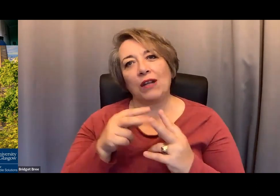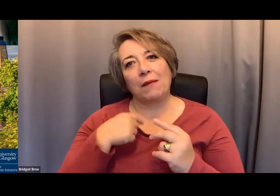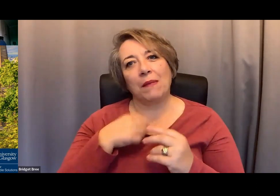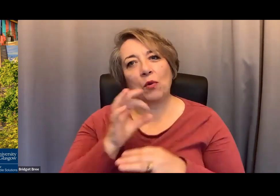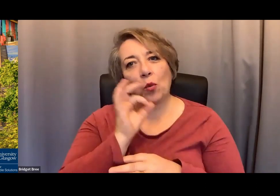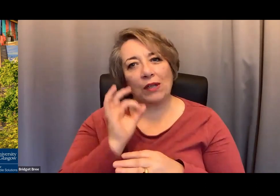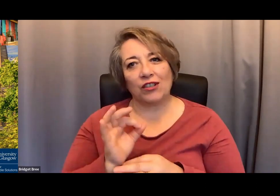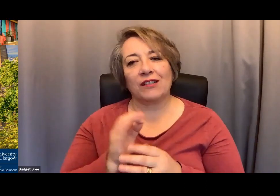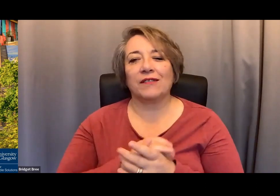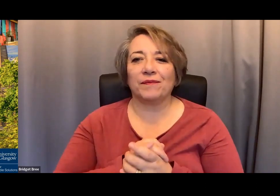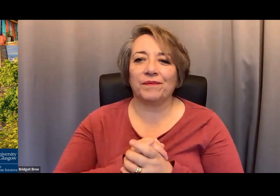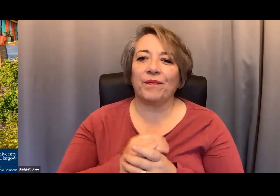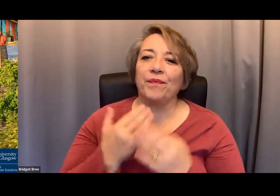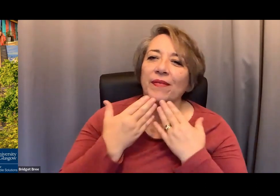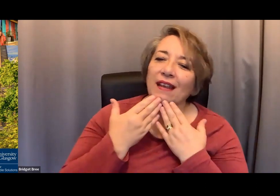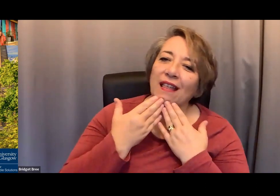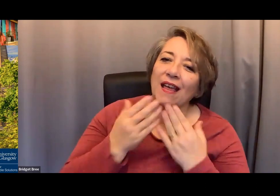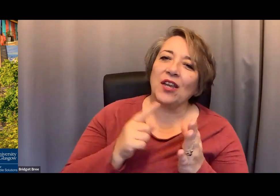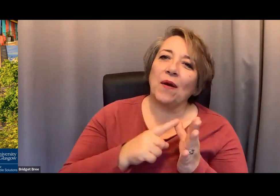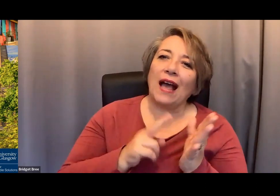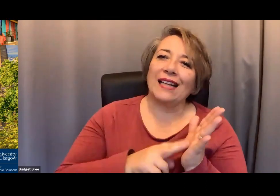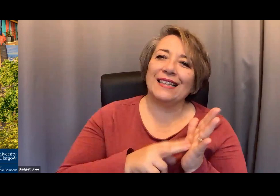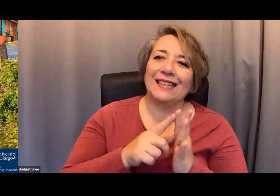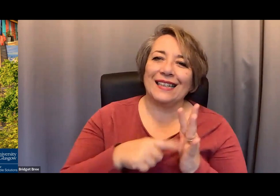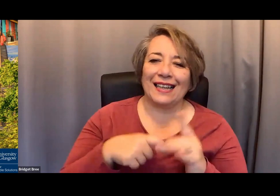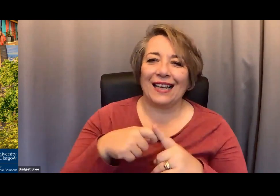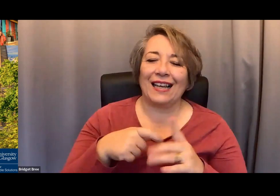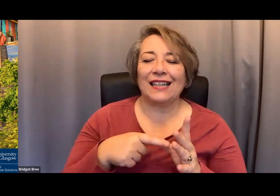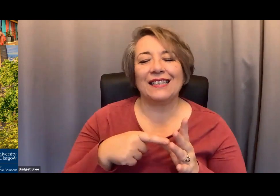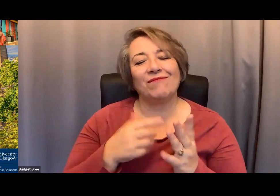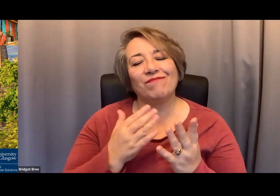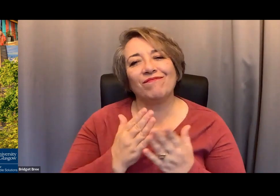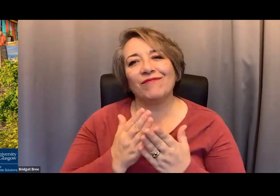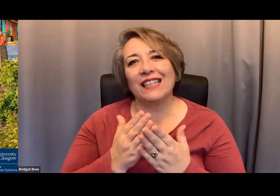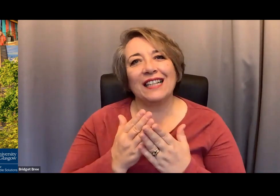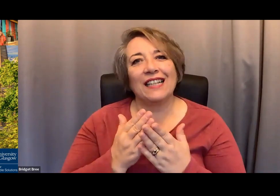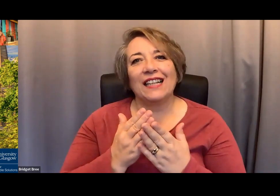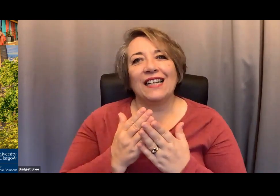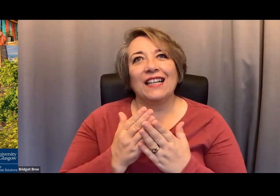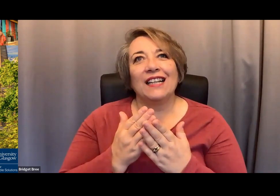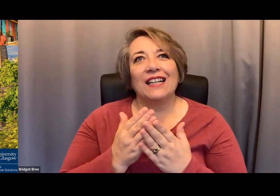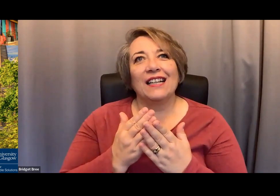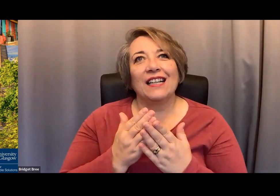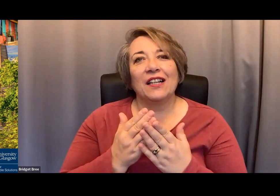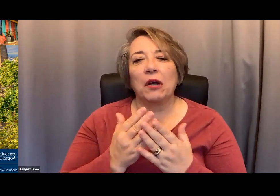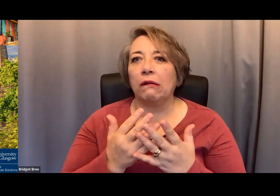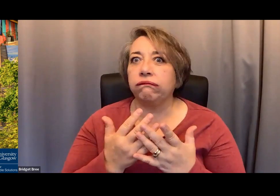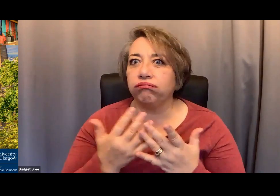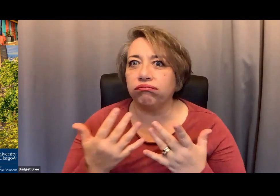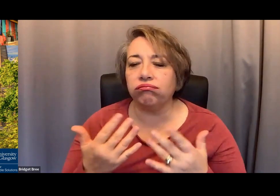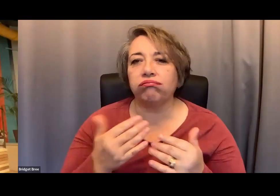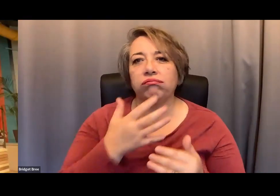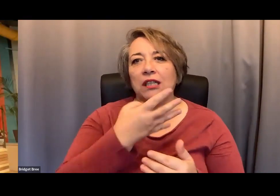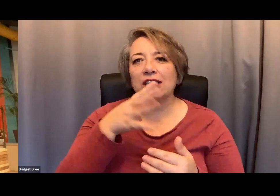much. Thank you so much, Annika. And yes, we have such a rich, unpacked schedule today, so no time